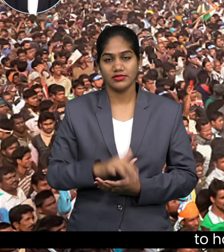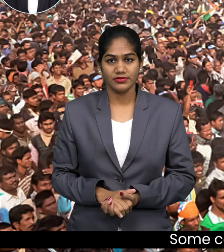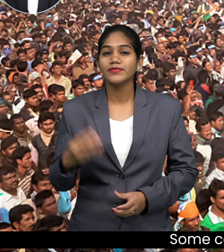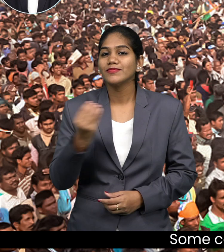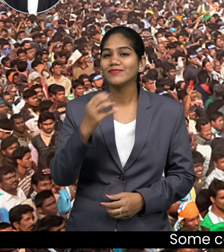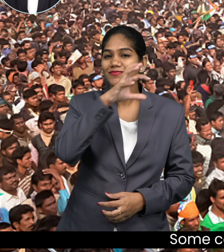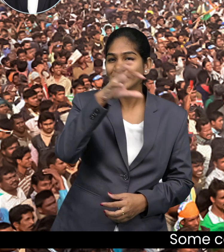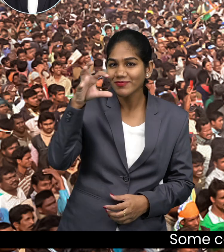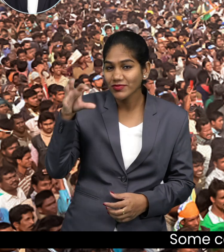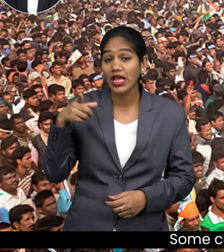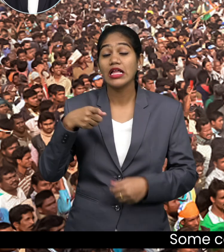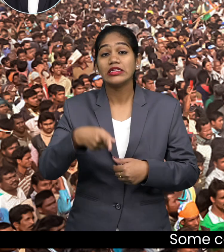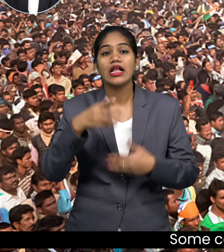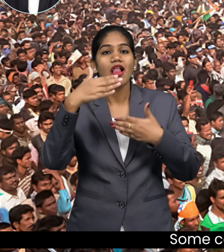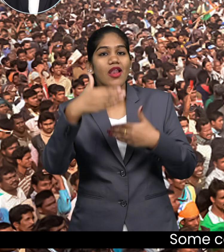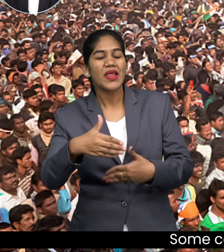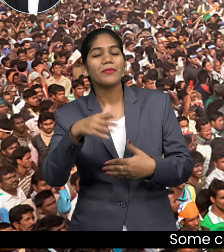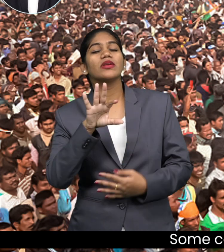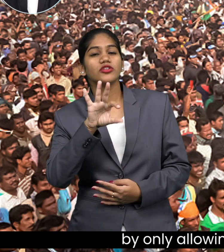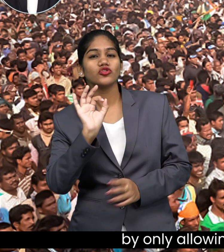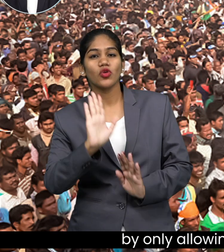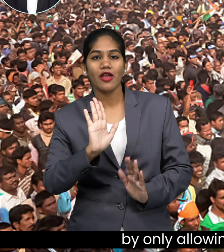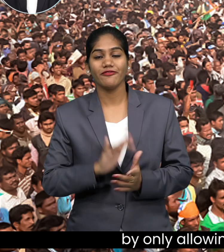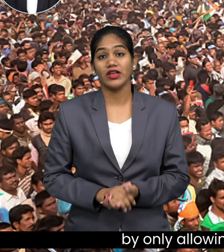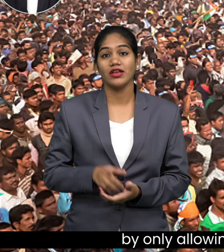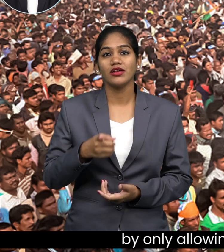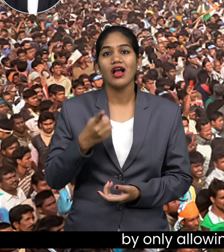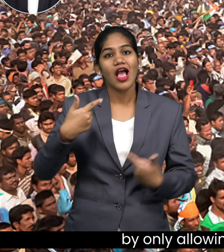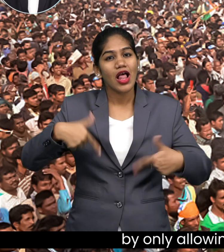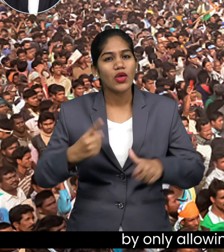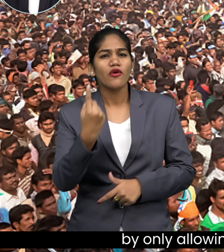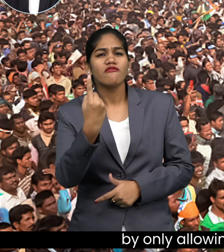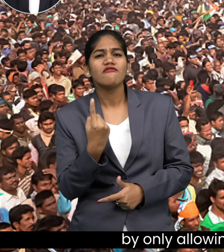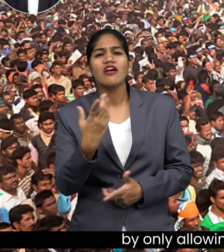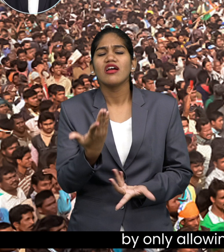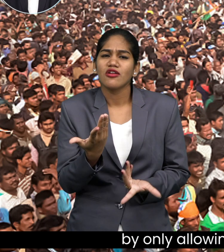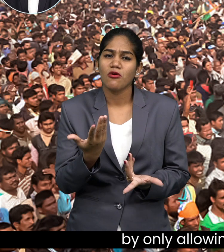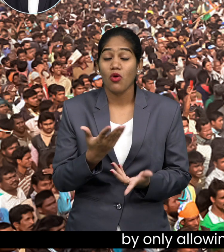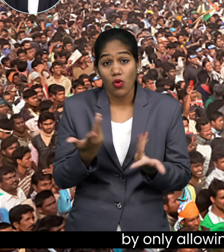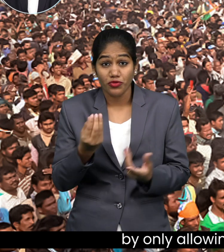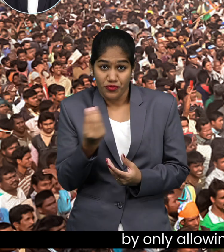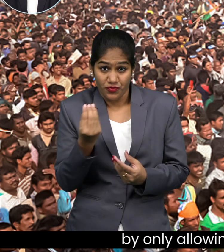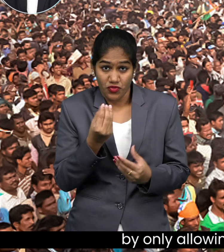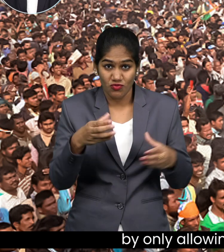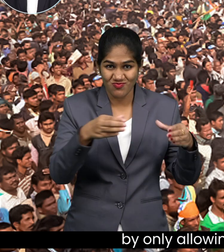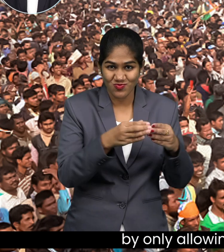Some countries limit choices by only allowing a few parties to compete.